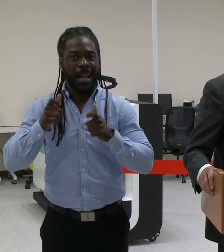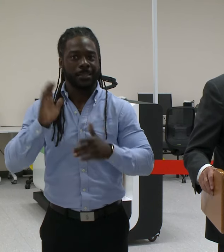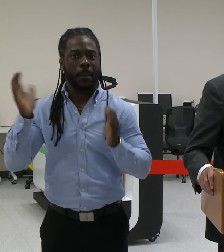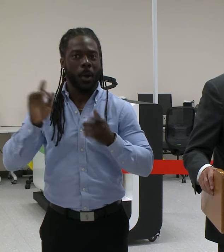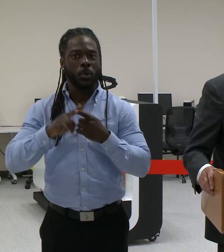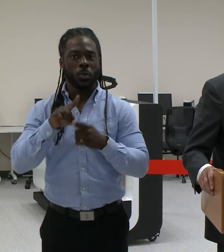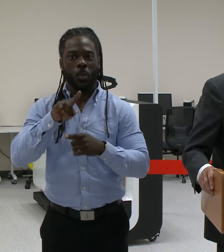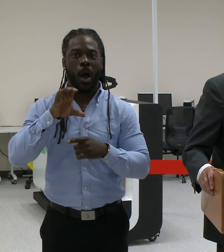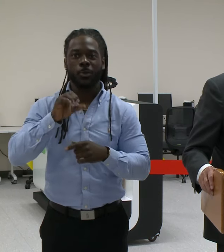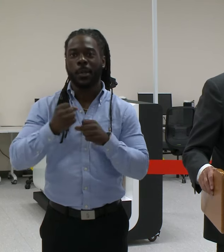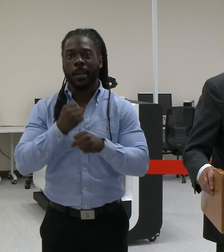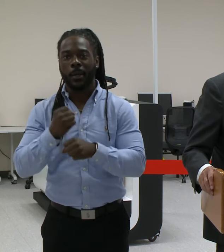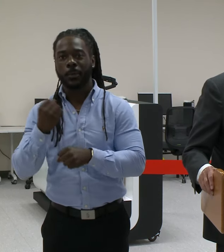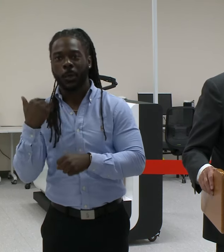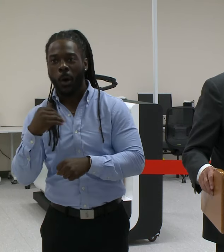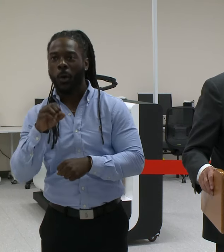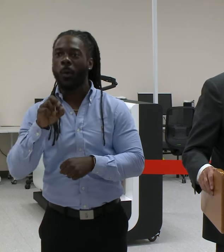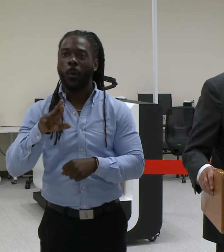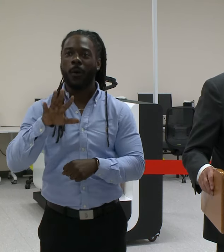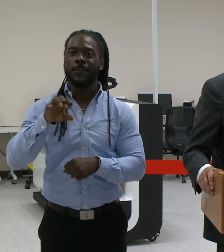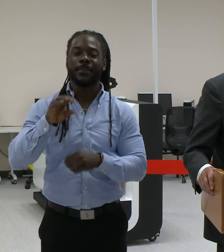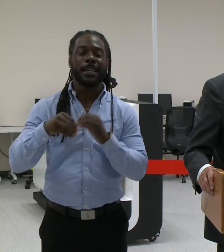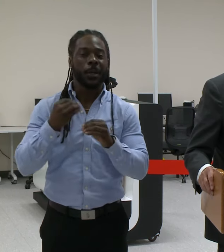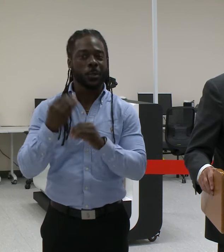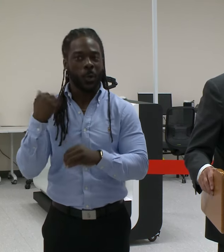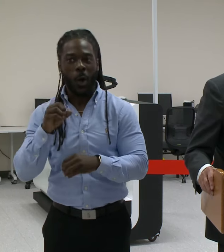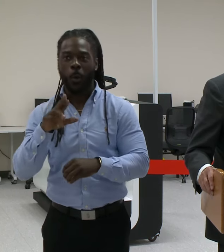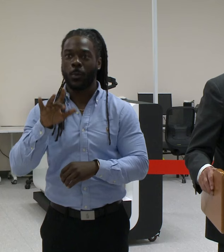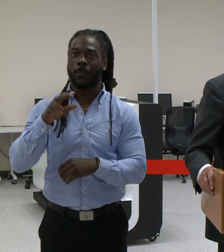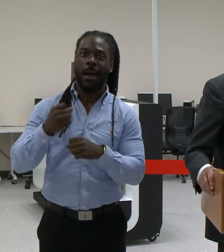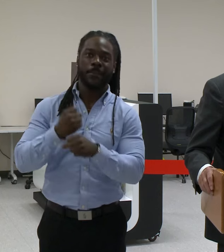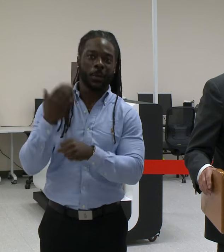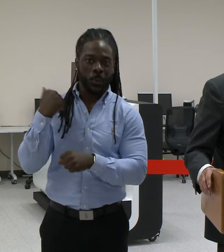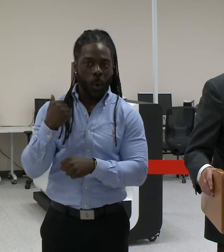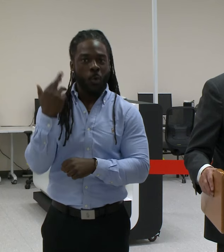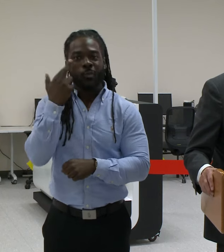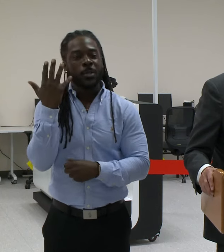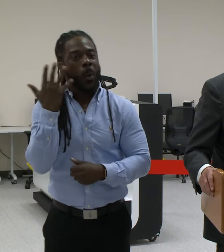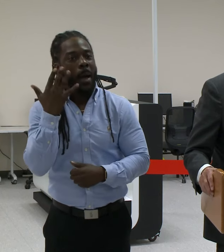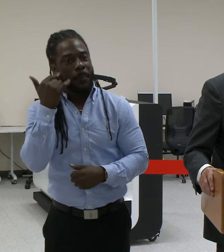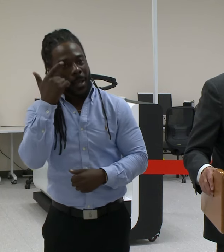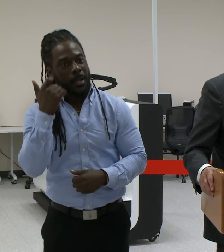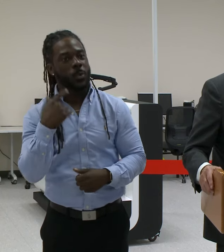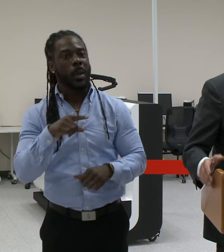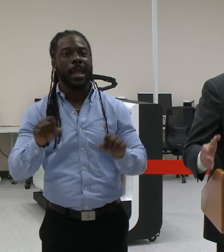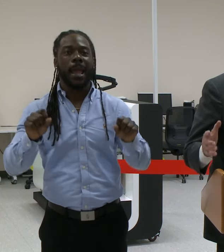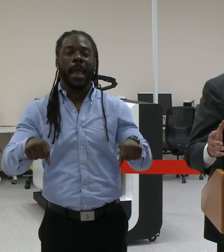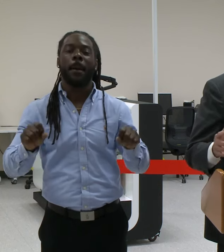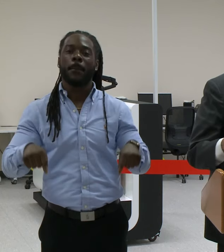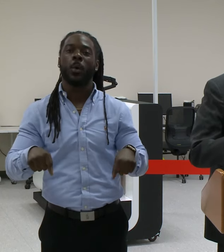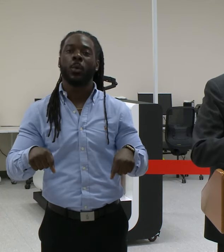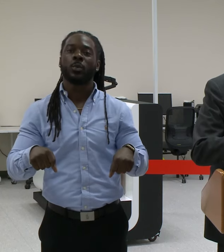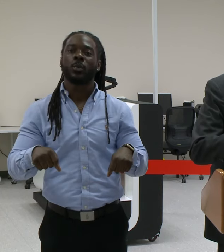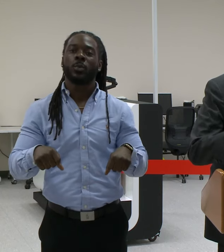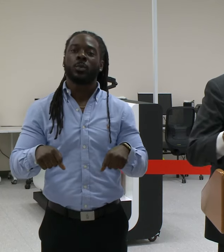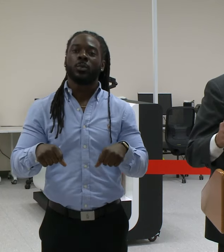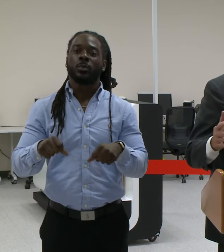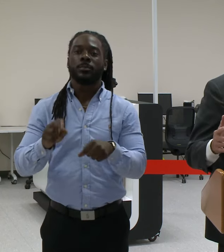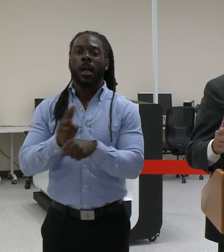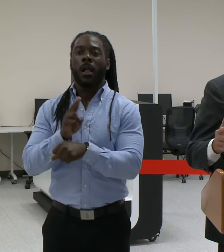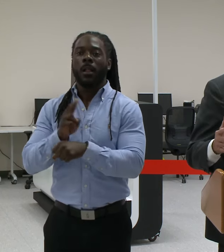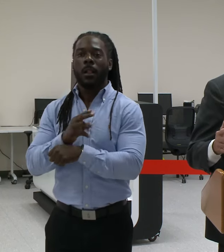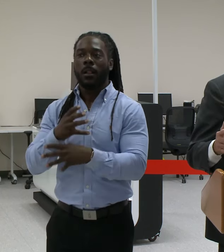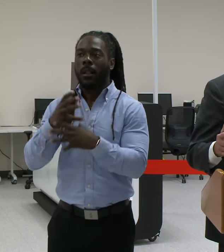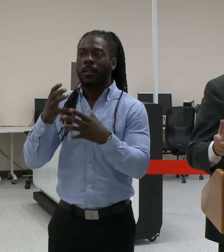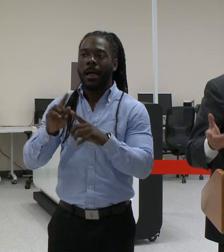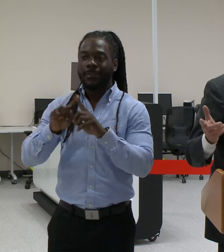years ago or probably 25 years ago is because we are able to draw on extraordinary